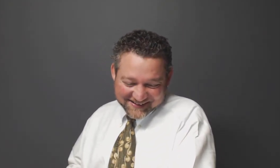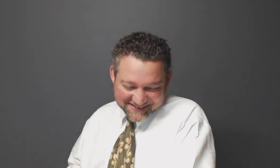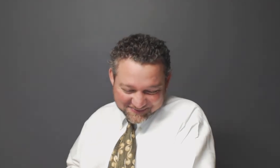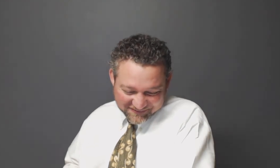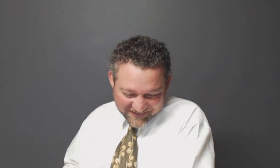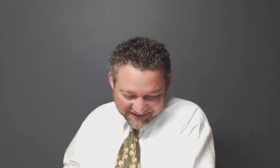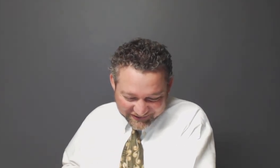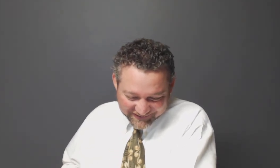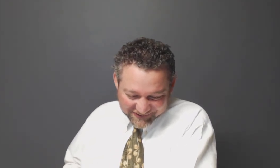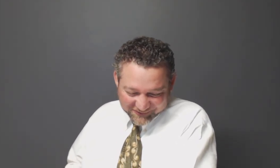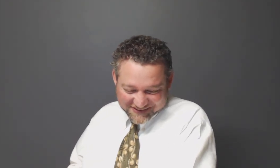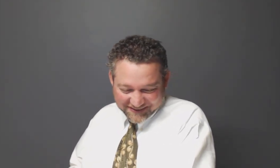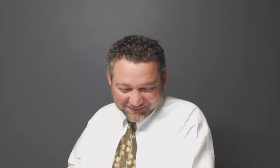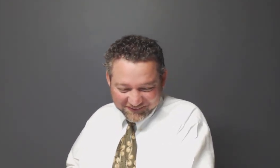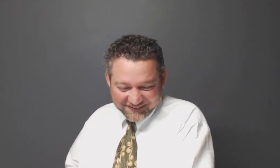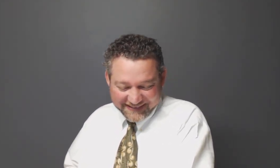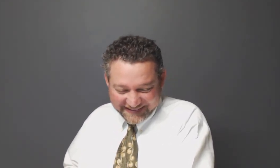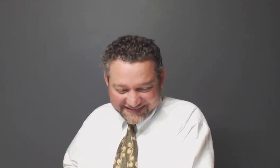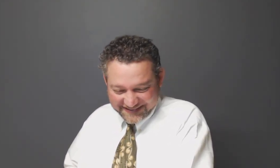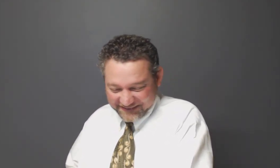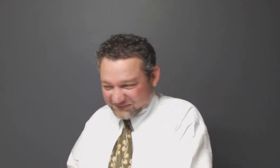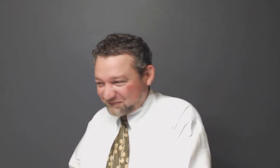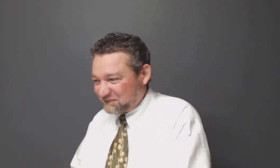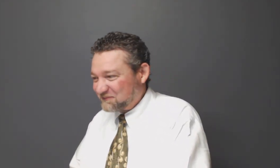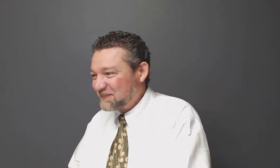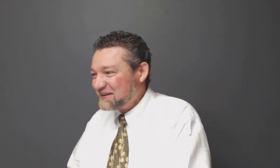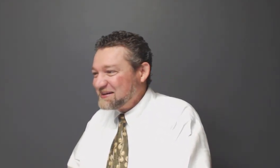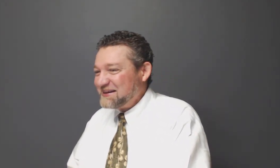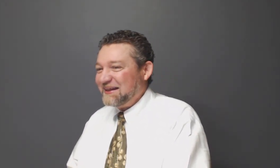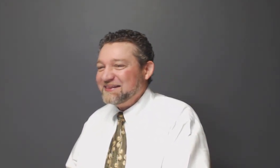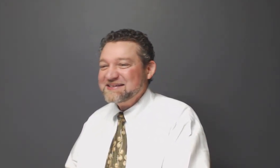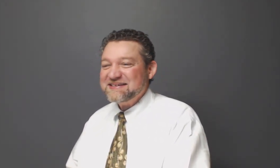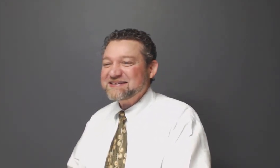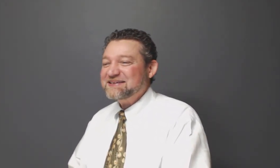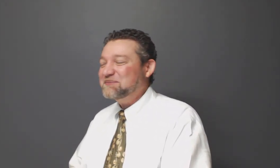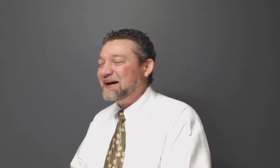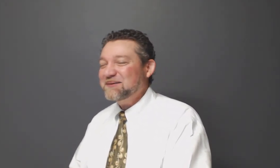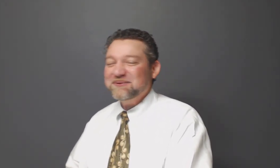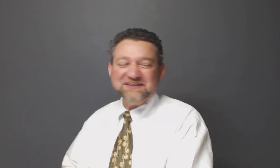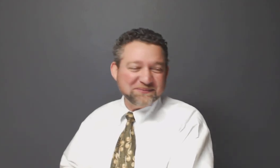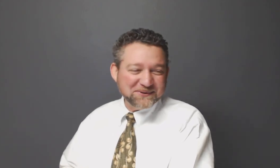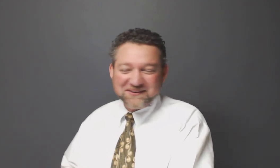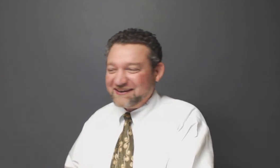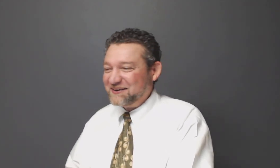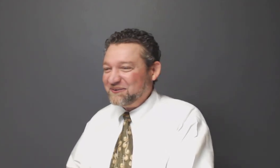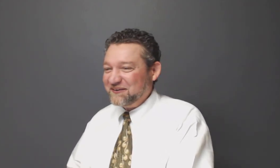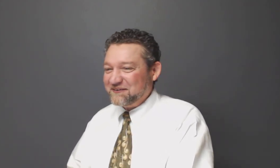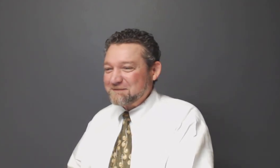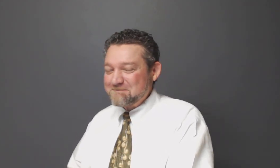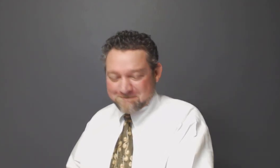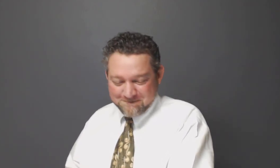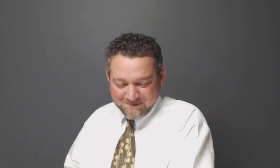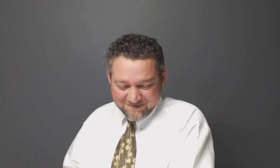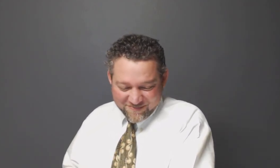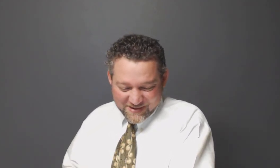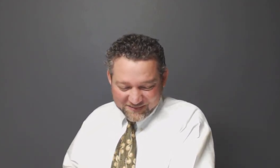There's something fun you can do with chapter 19. This is, the Bible is a book like no other. I'm